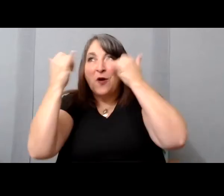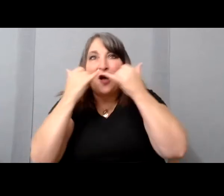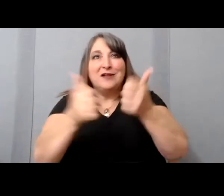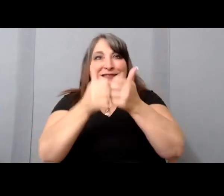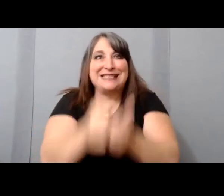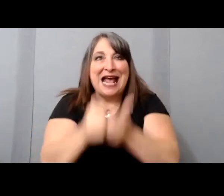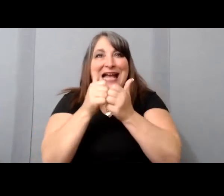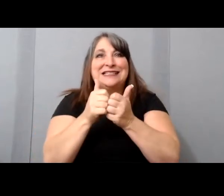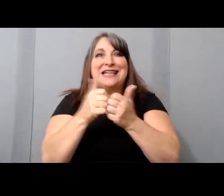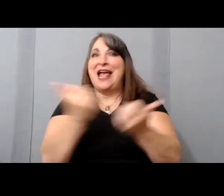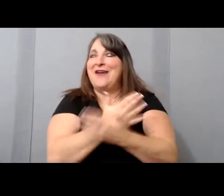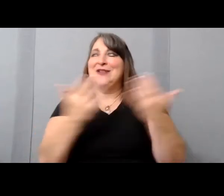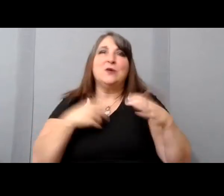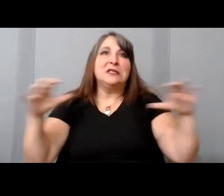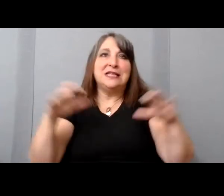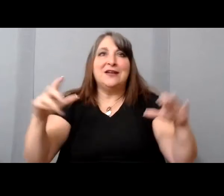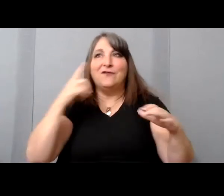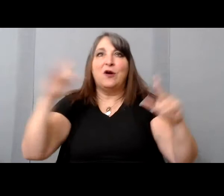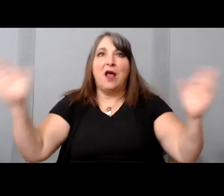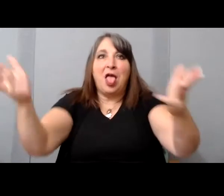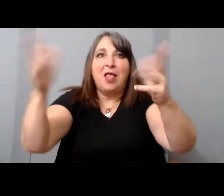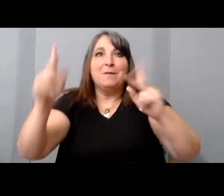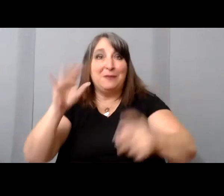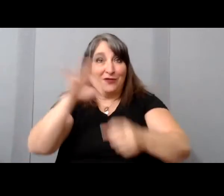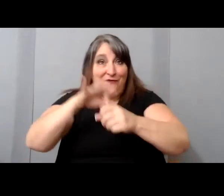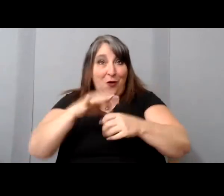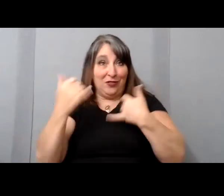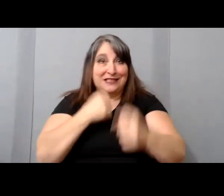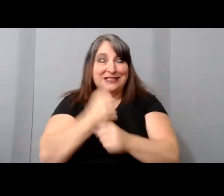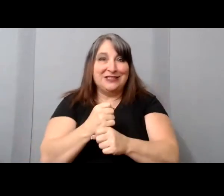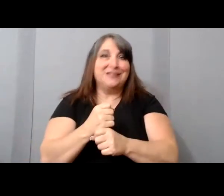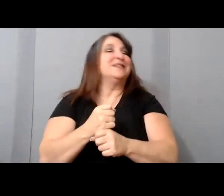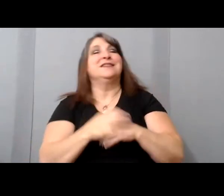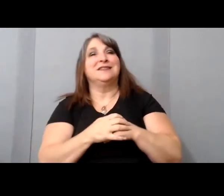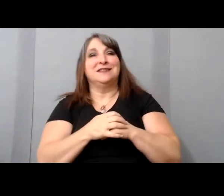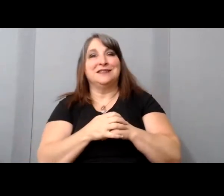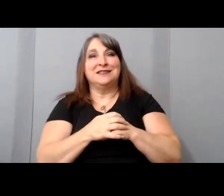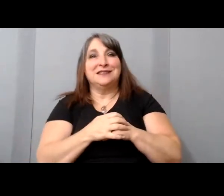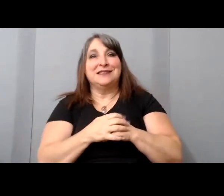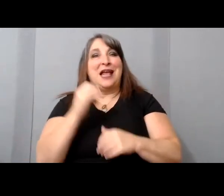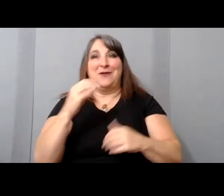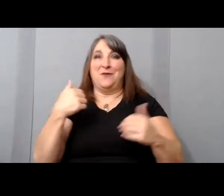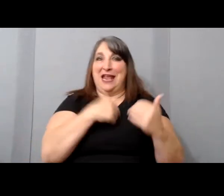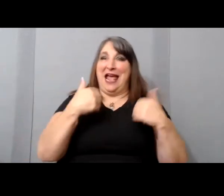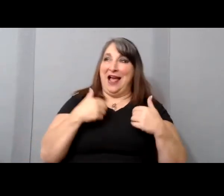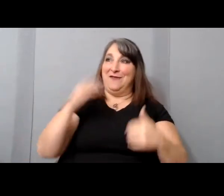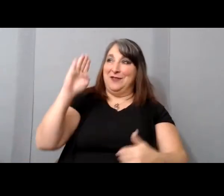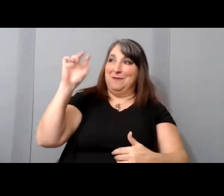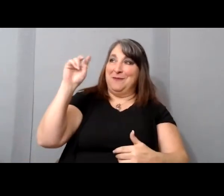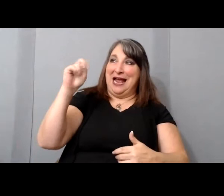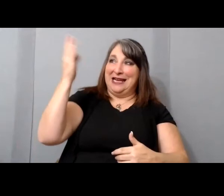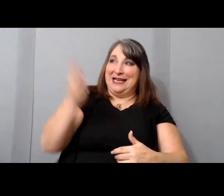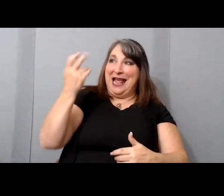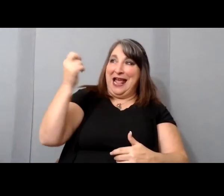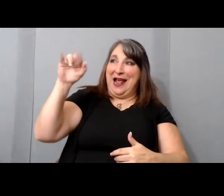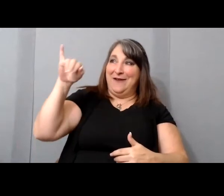texts, everything that we did to get out the vote this year. Great news at the top with the Biden-Harris victory. The Senate, still hangs